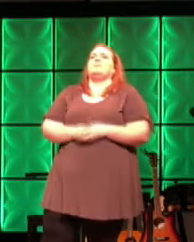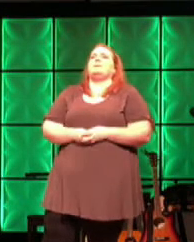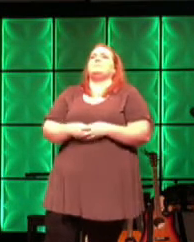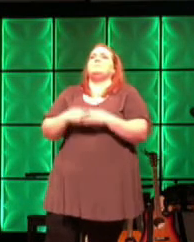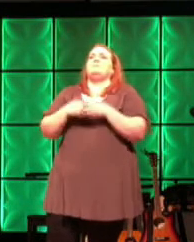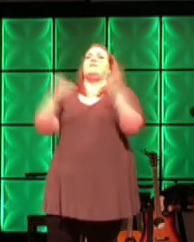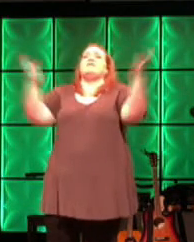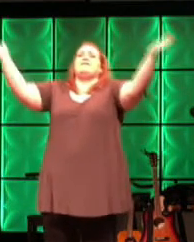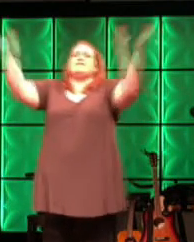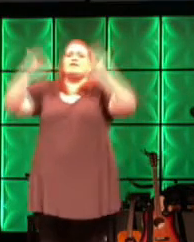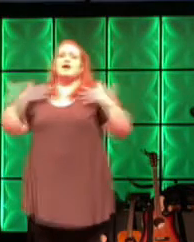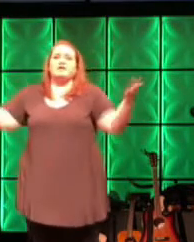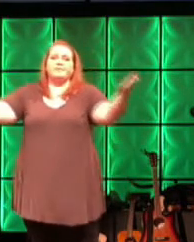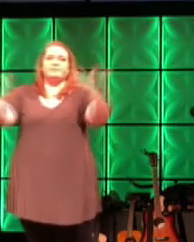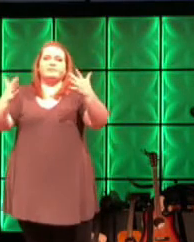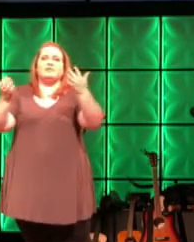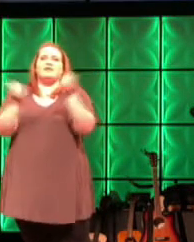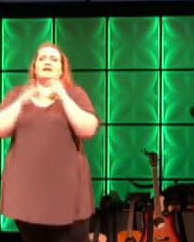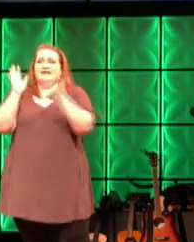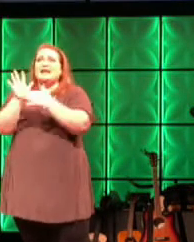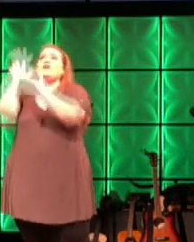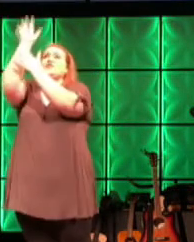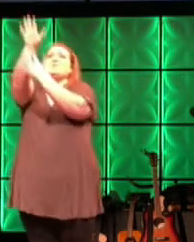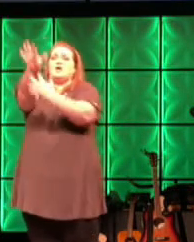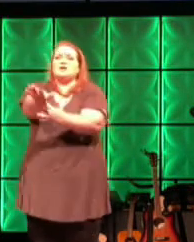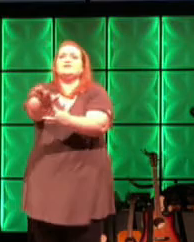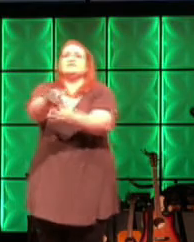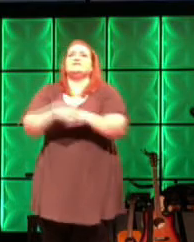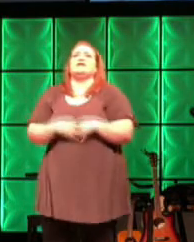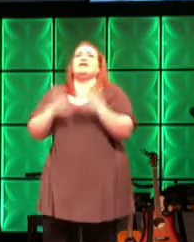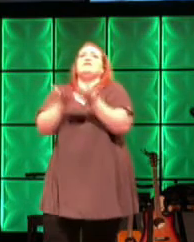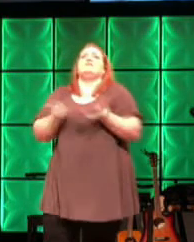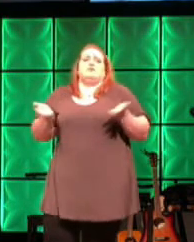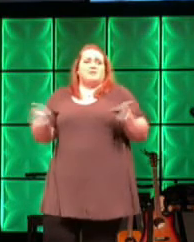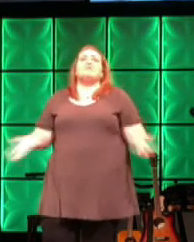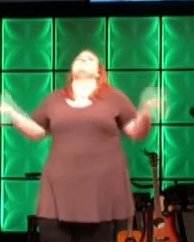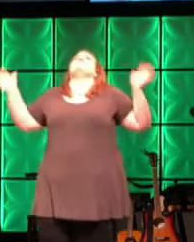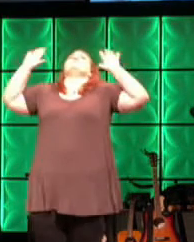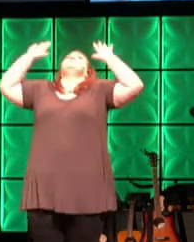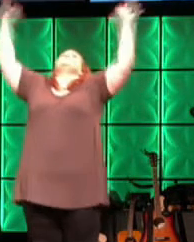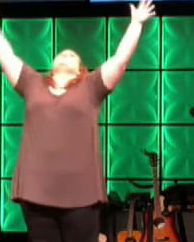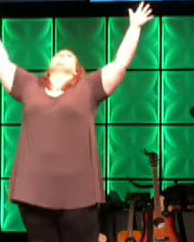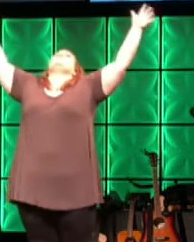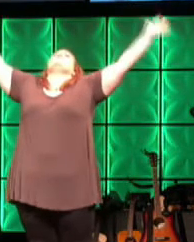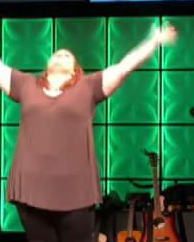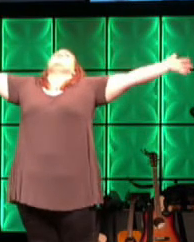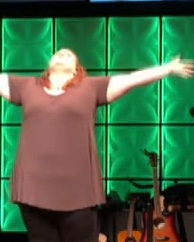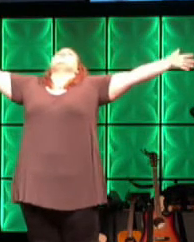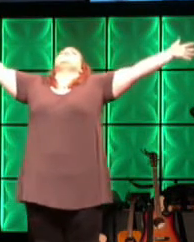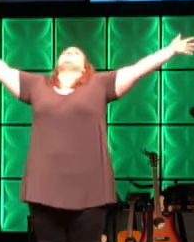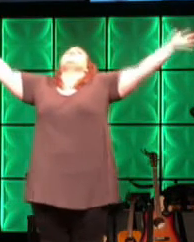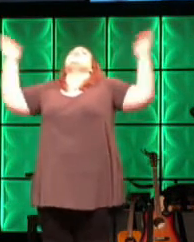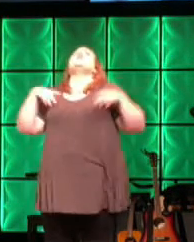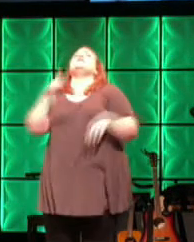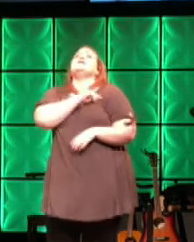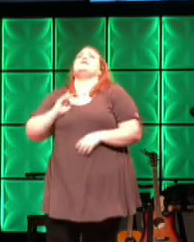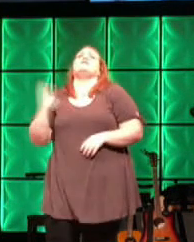So come, lay down your branches and come lift up your palms, for the King of